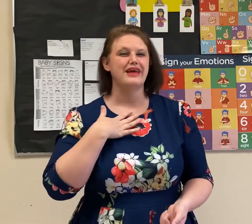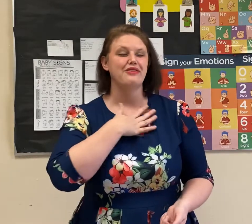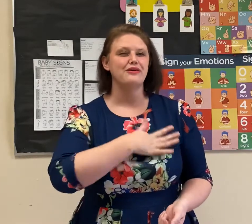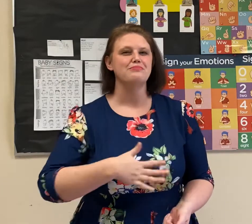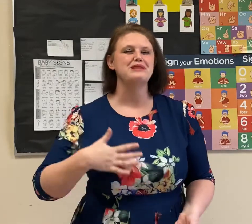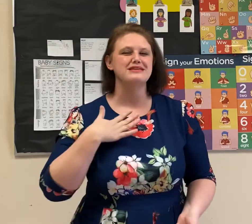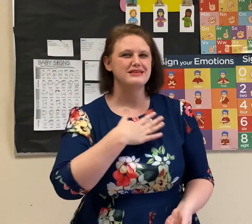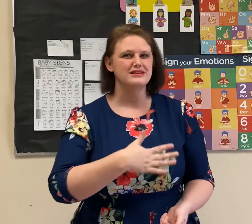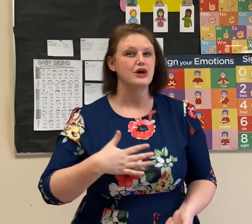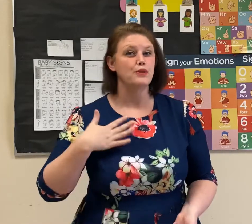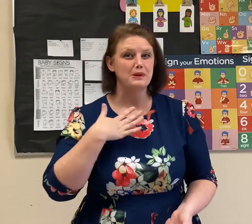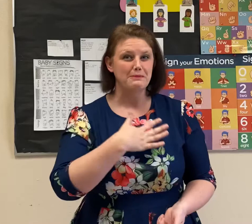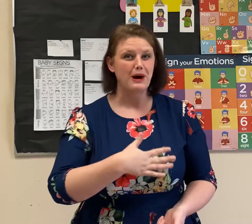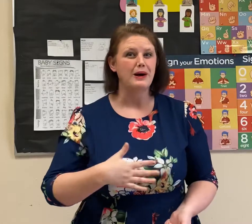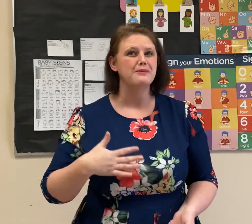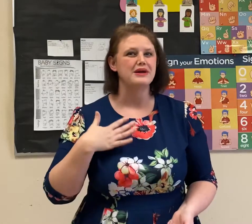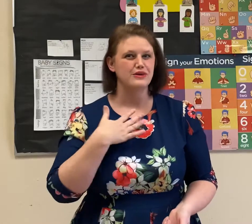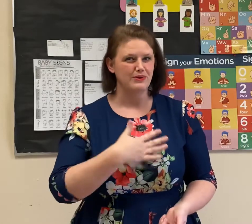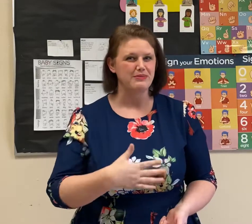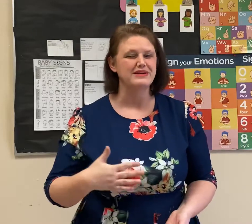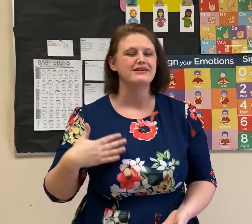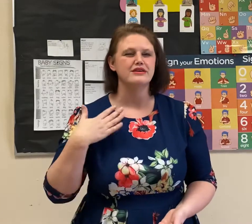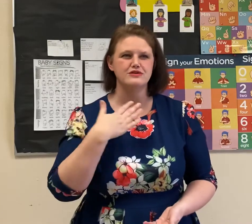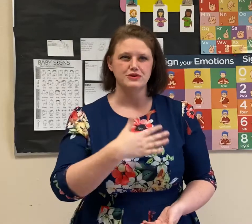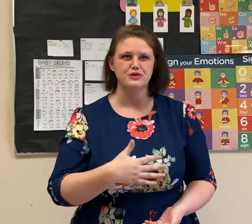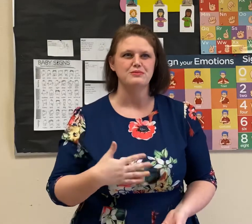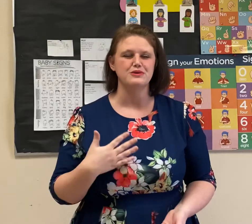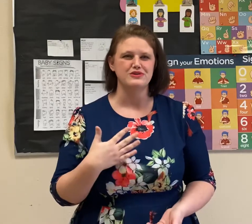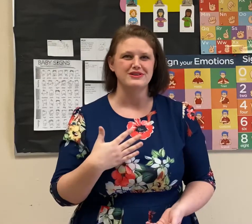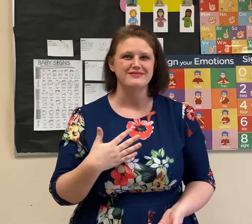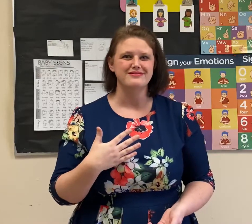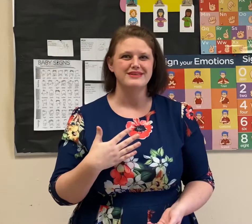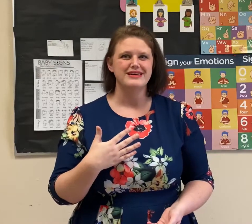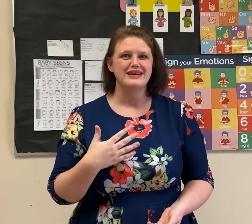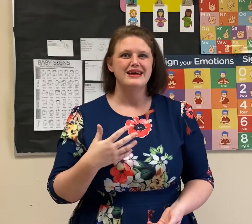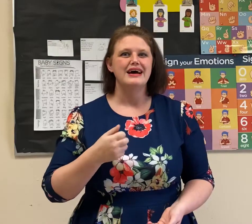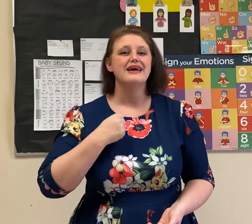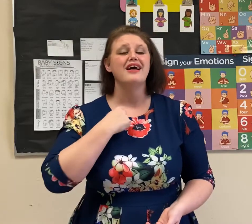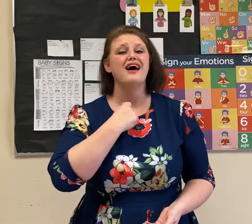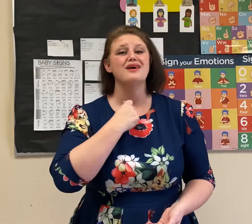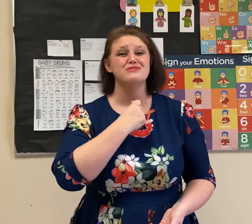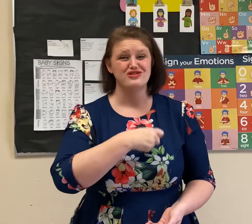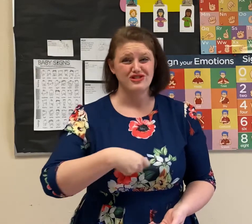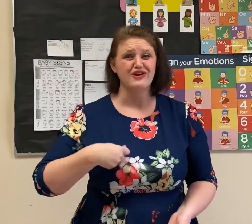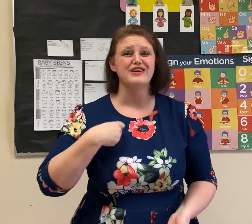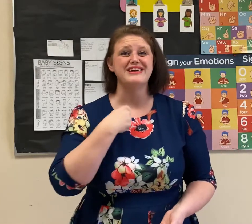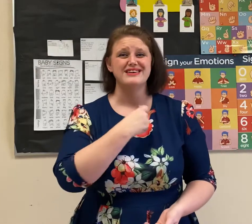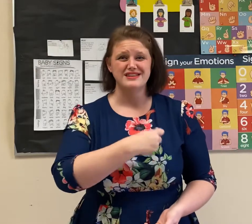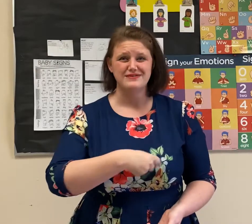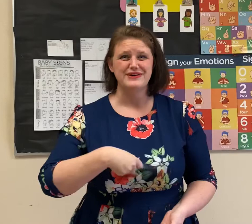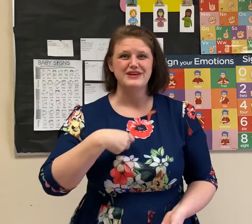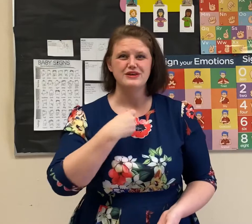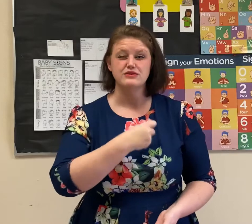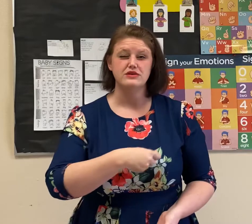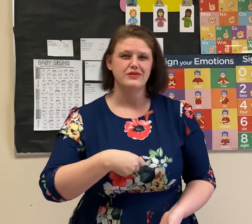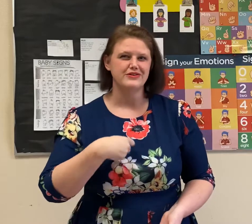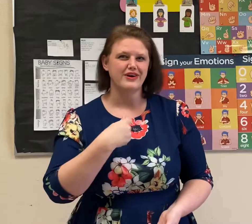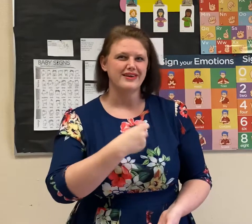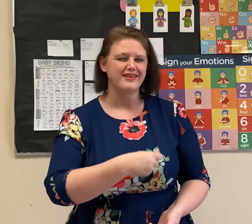together. Please is open palm and you rub it in a circular motion. And I'm sorry is very close. So they'll try to like